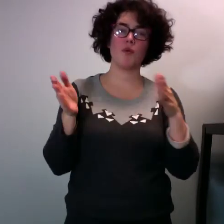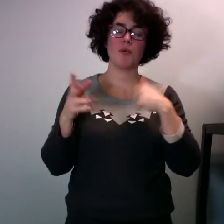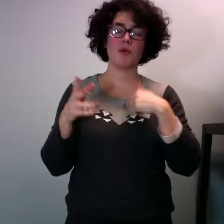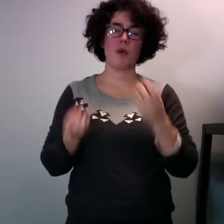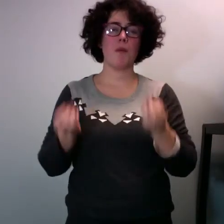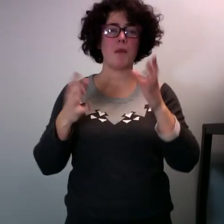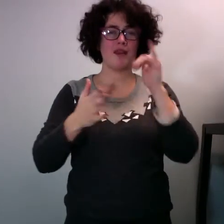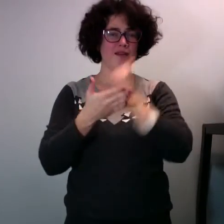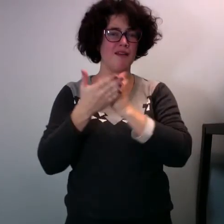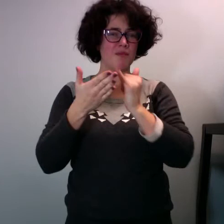times.